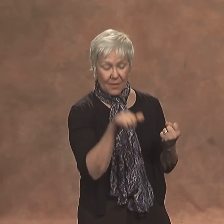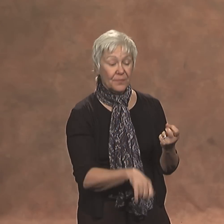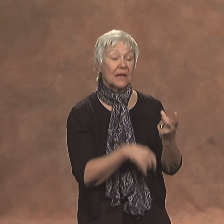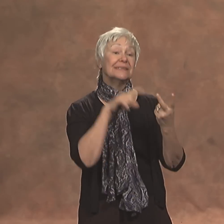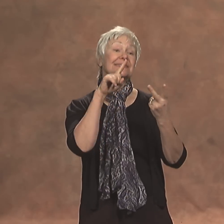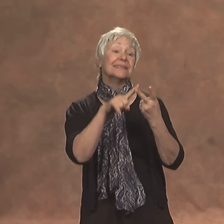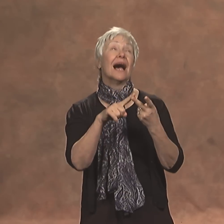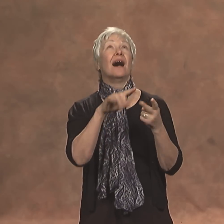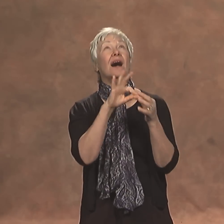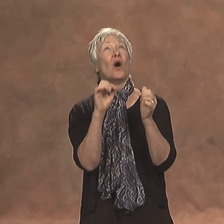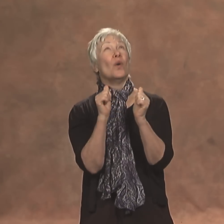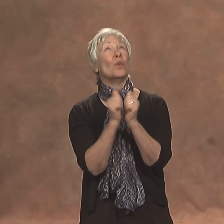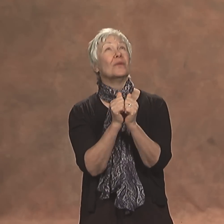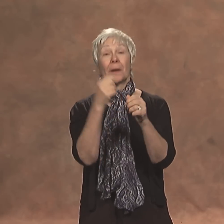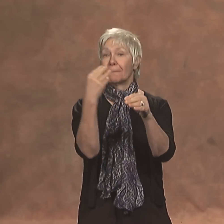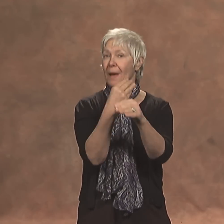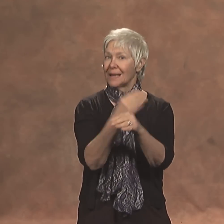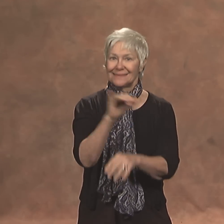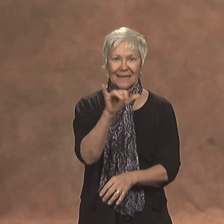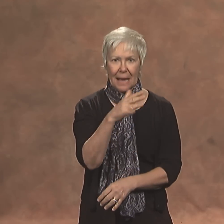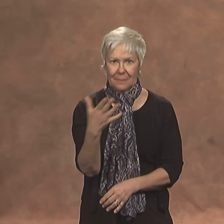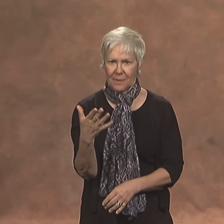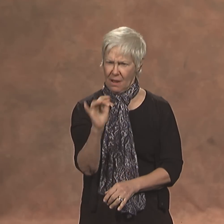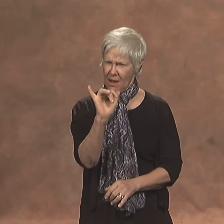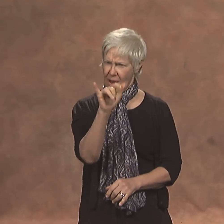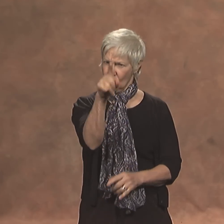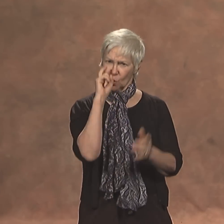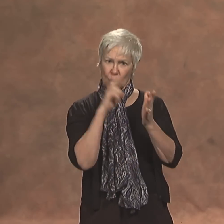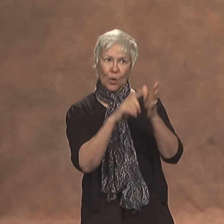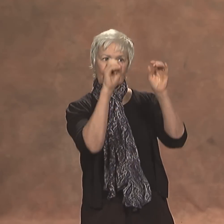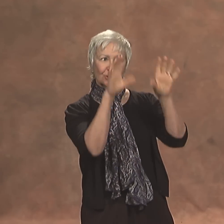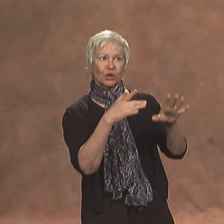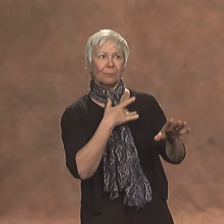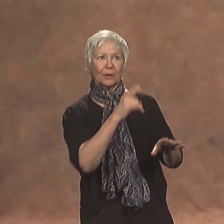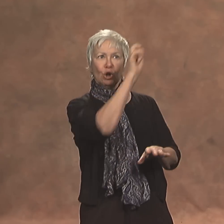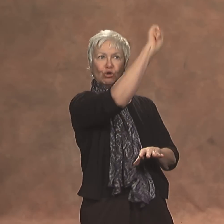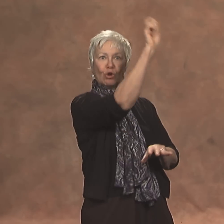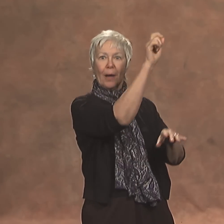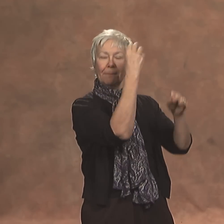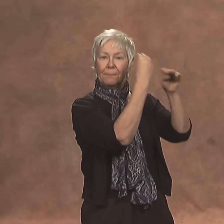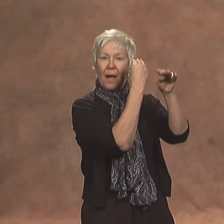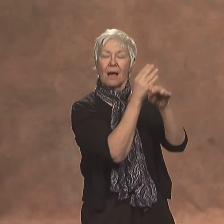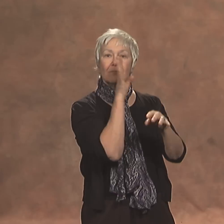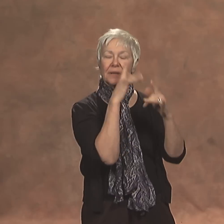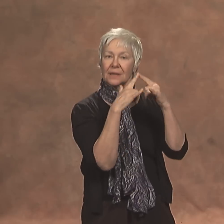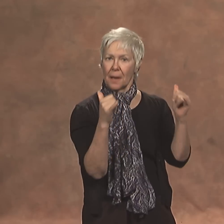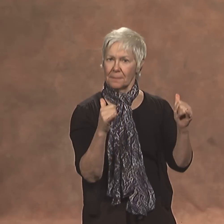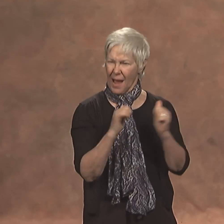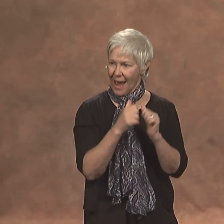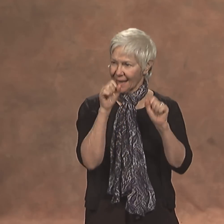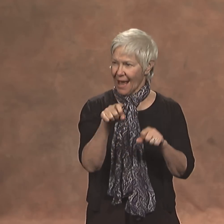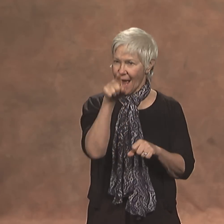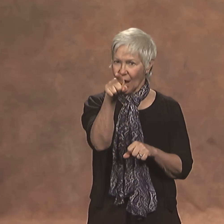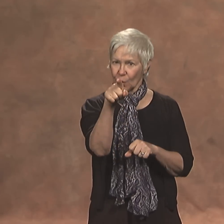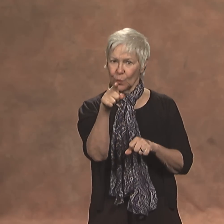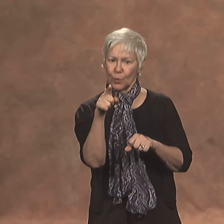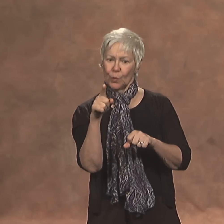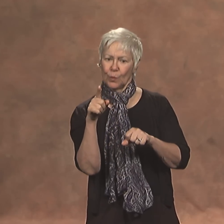Also make sure that you adjust yourself so that you're in proper visual sight lines for the students.